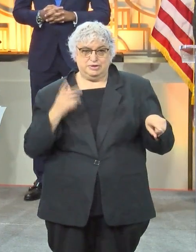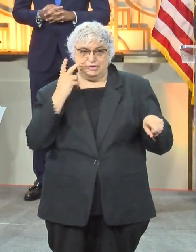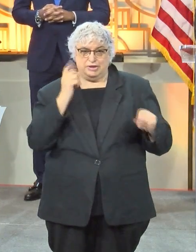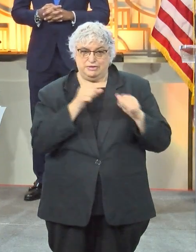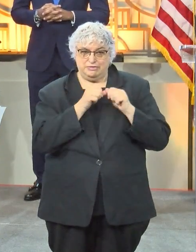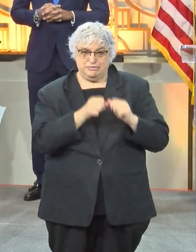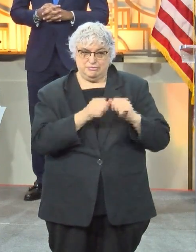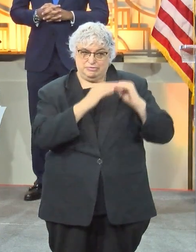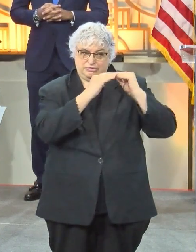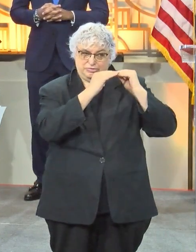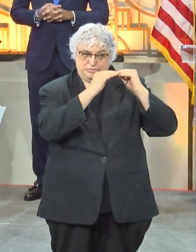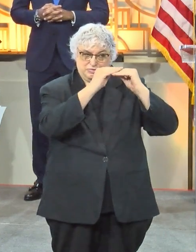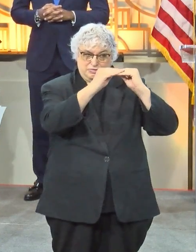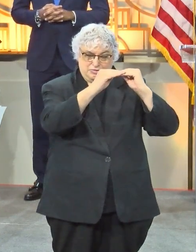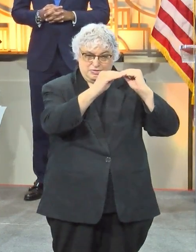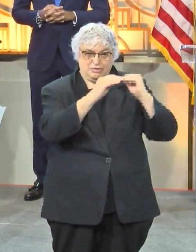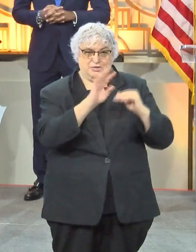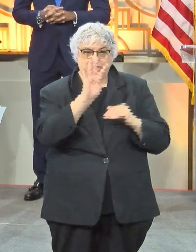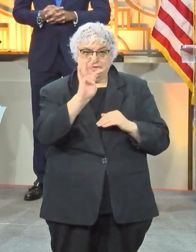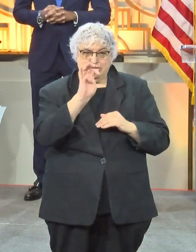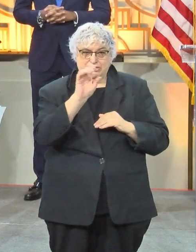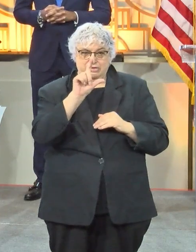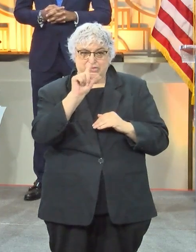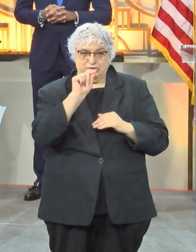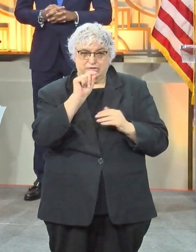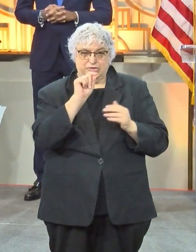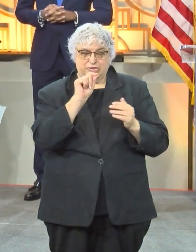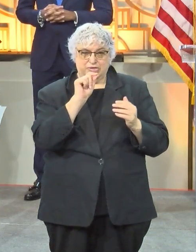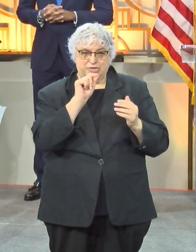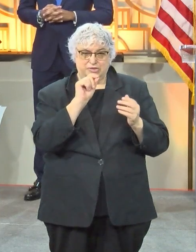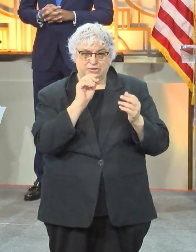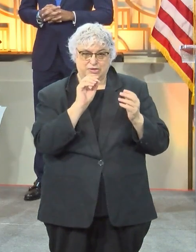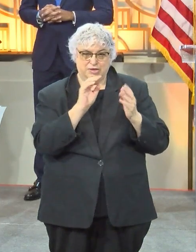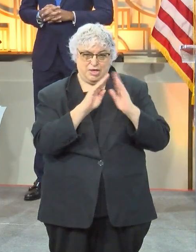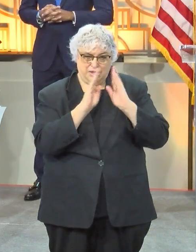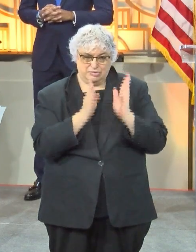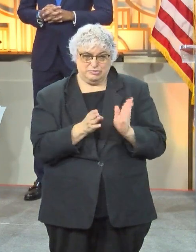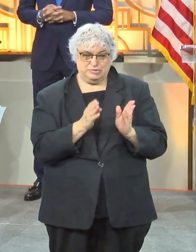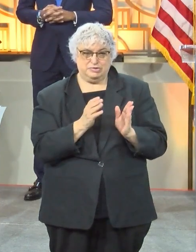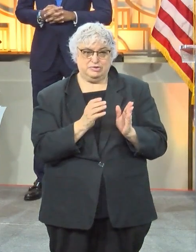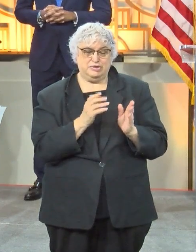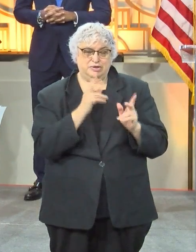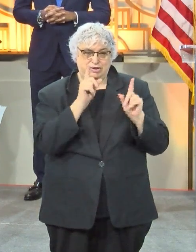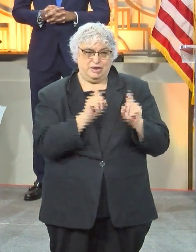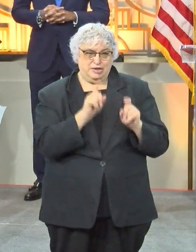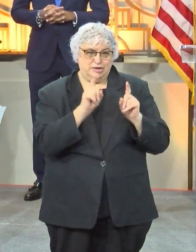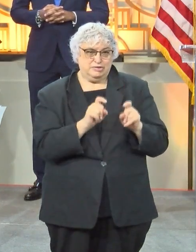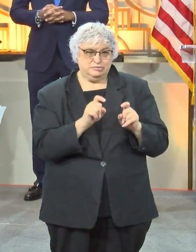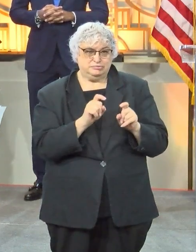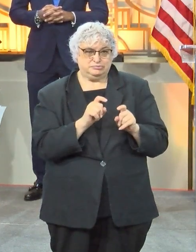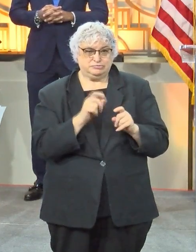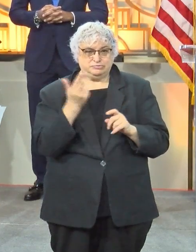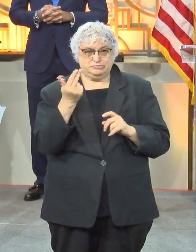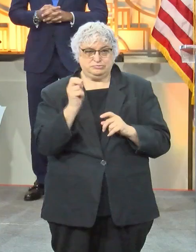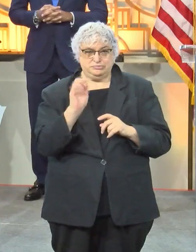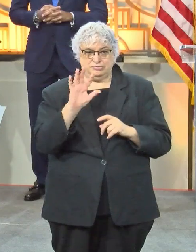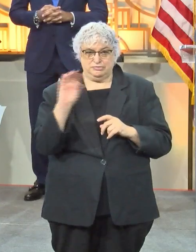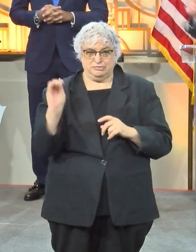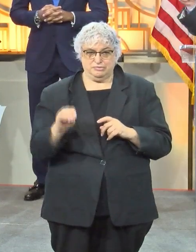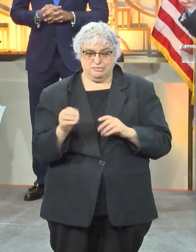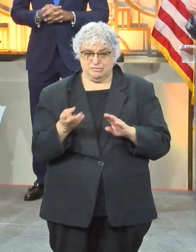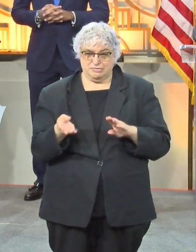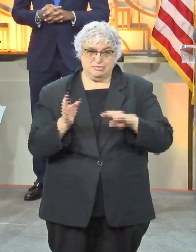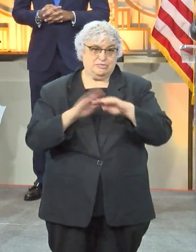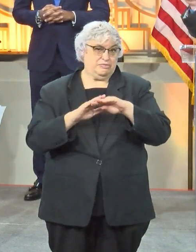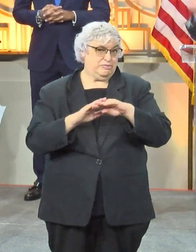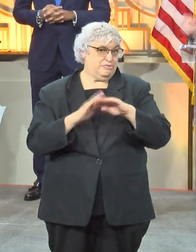maintained that immunity. There's also another 420 households which will be tested. So for that, we'll be able to find out if the 13.5% has gone